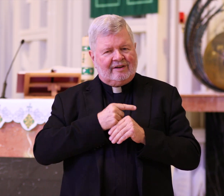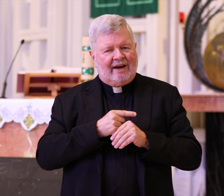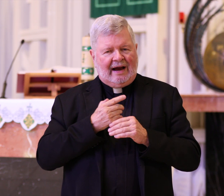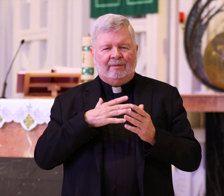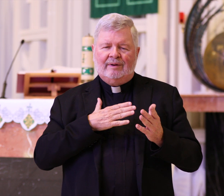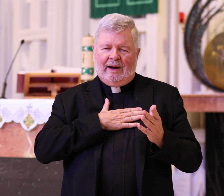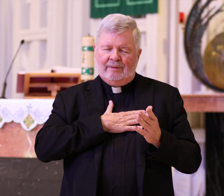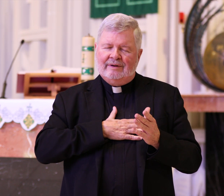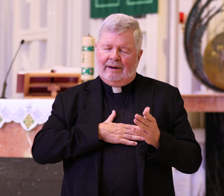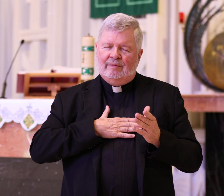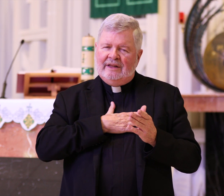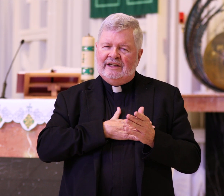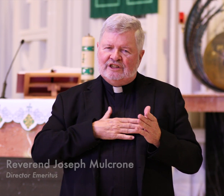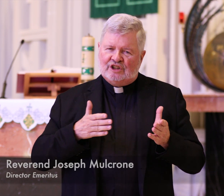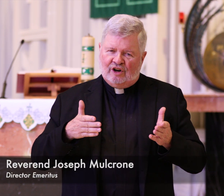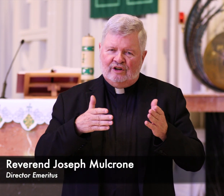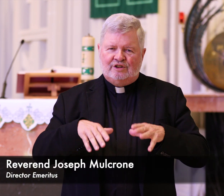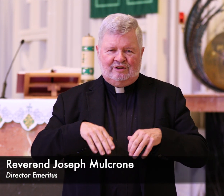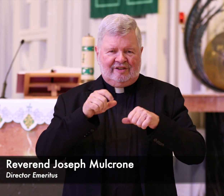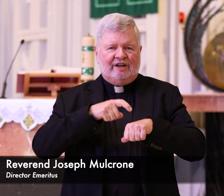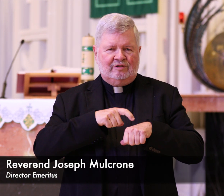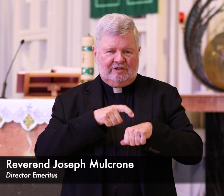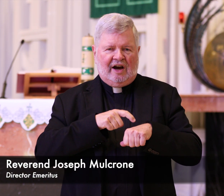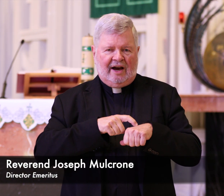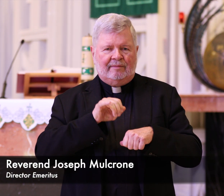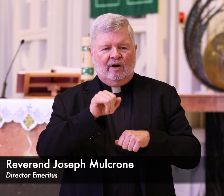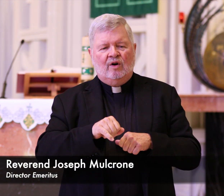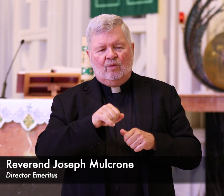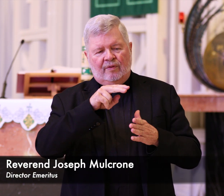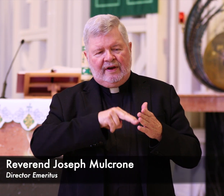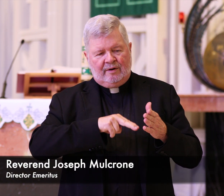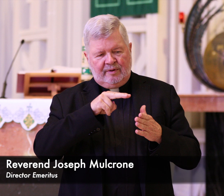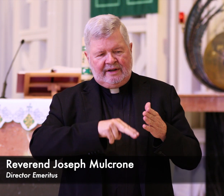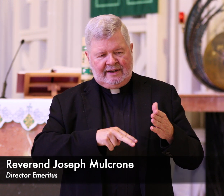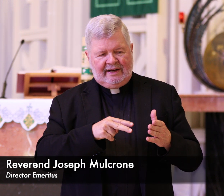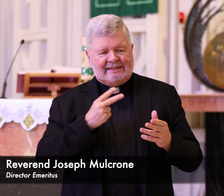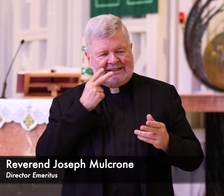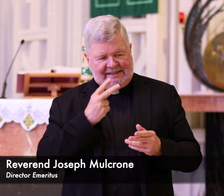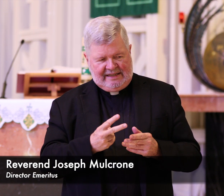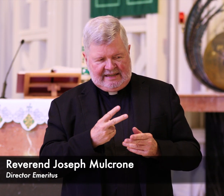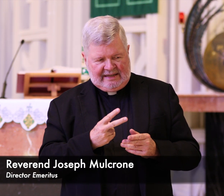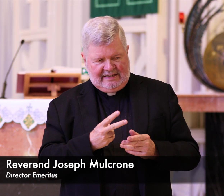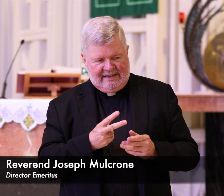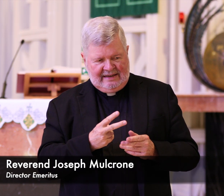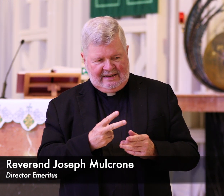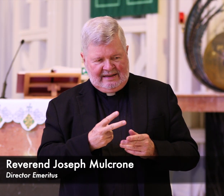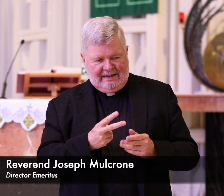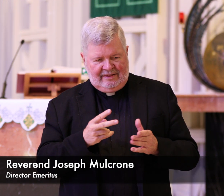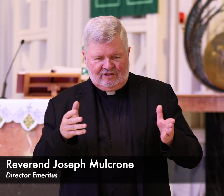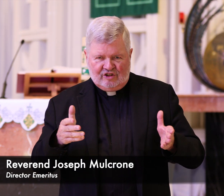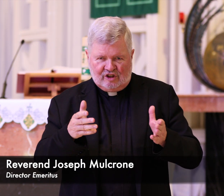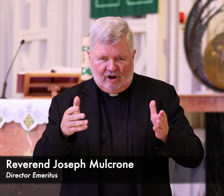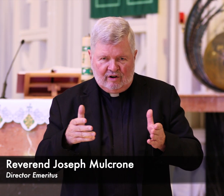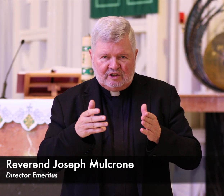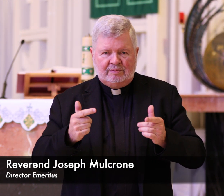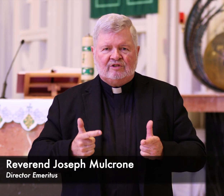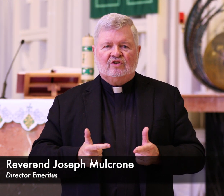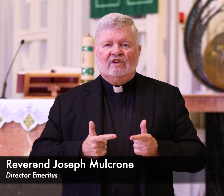today, I would really encourage you to take your time with that reading and see this encouragement to